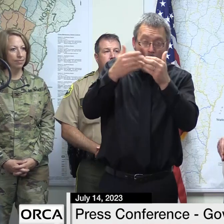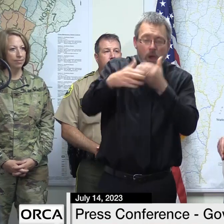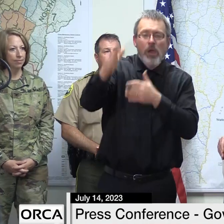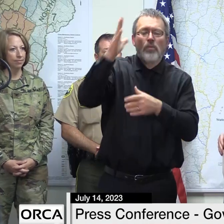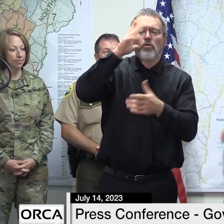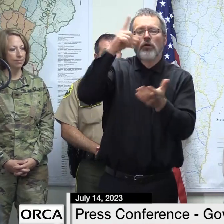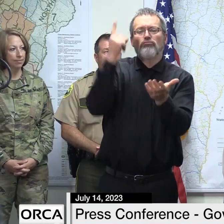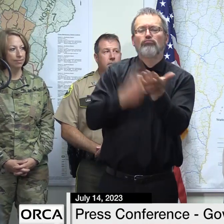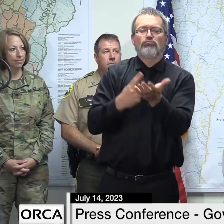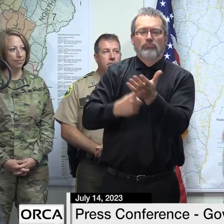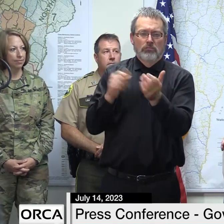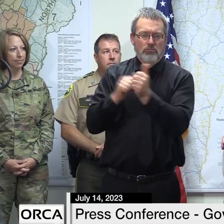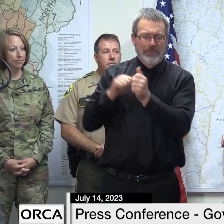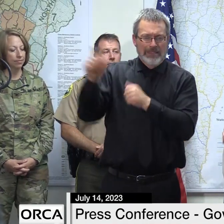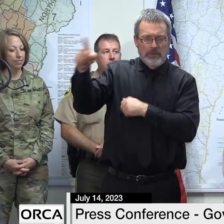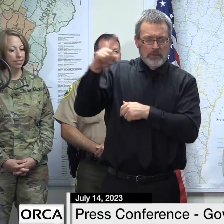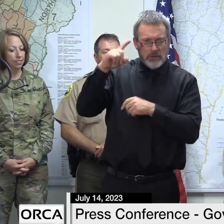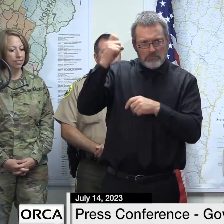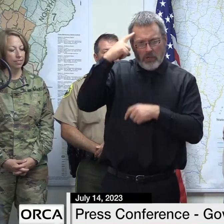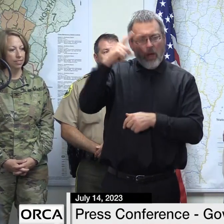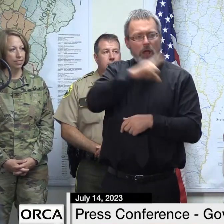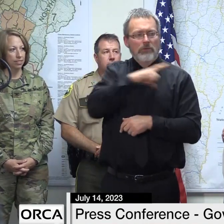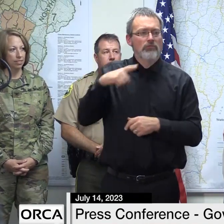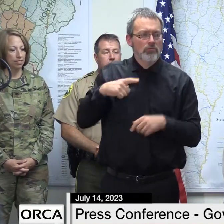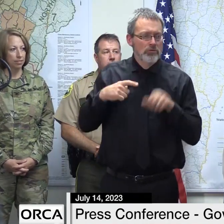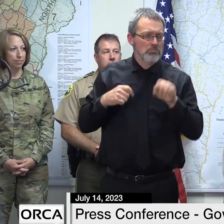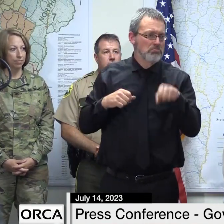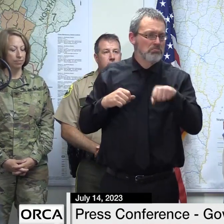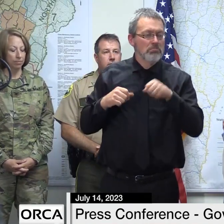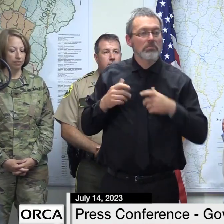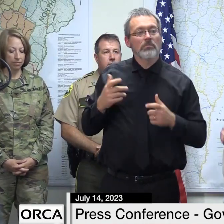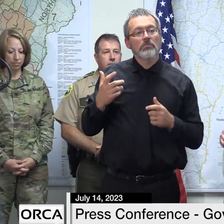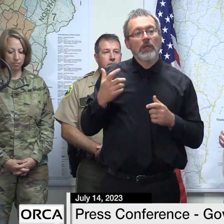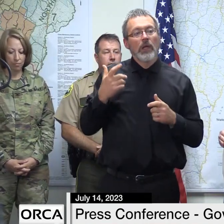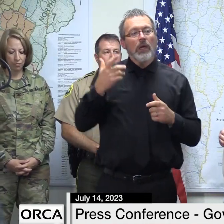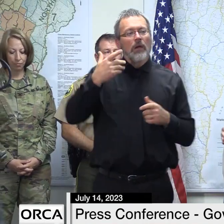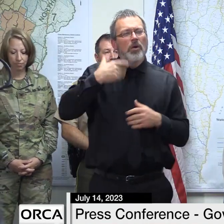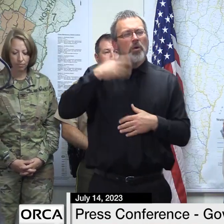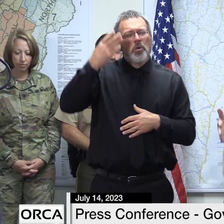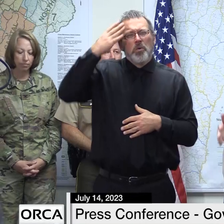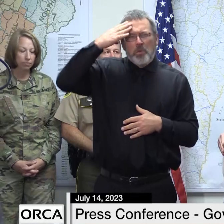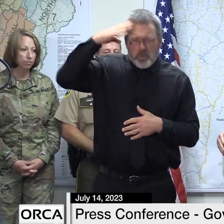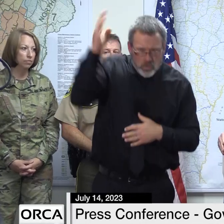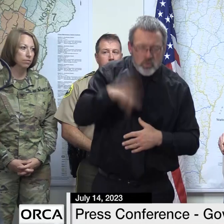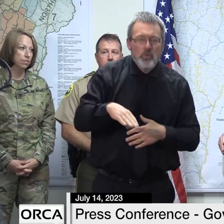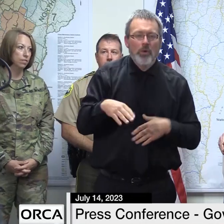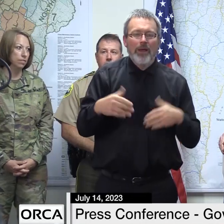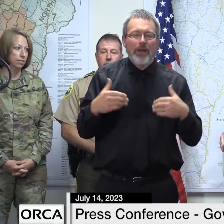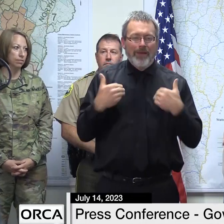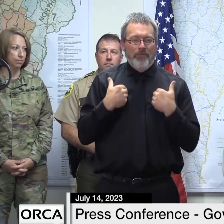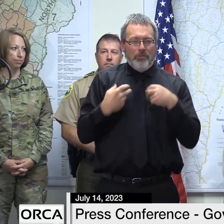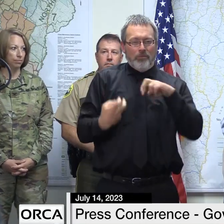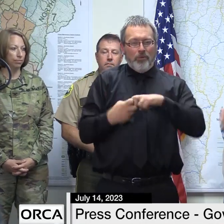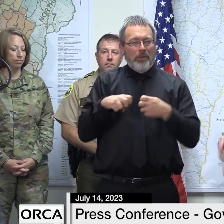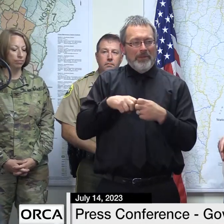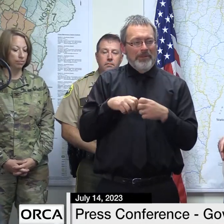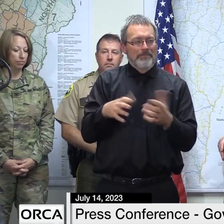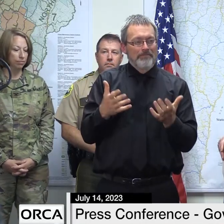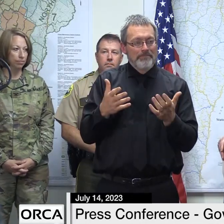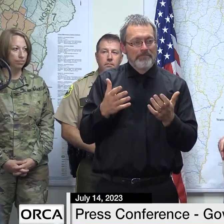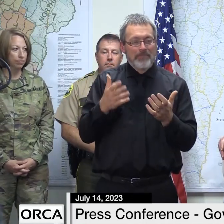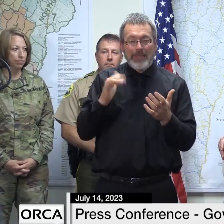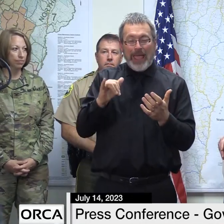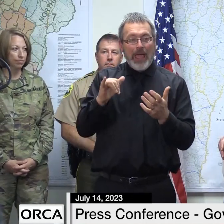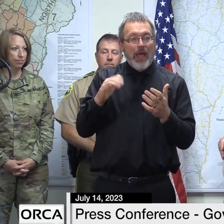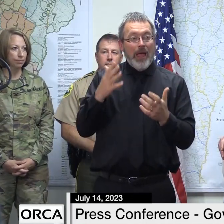do. But again, we know this was an issue before the legislative session. For the last